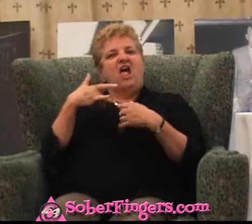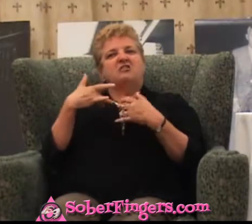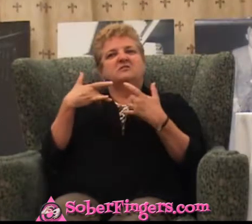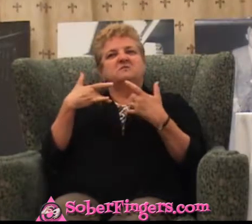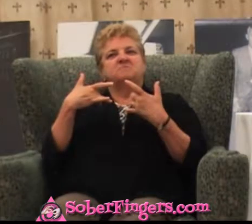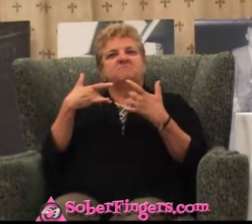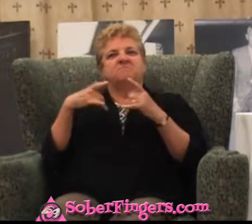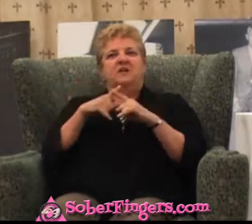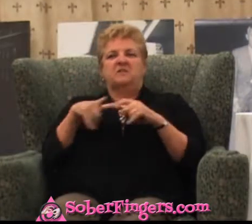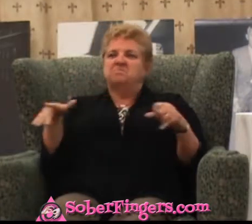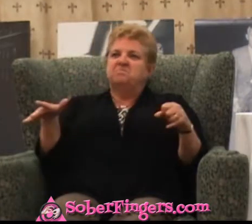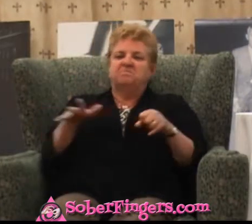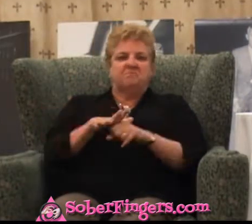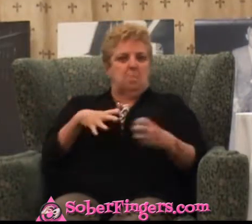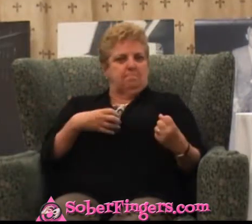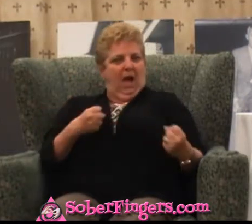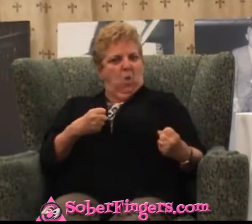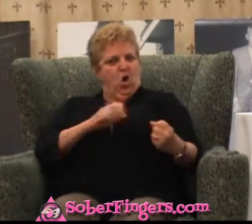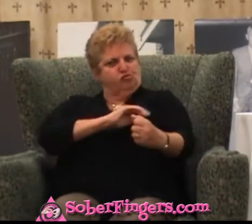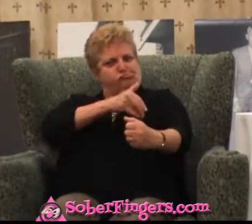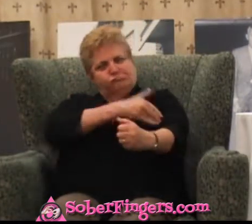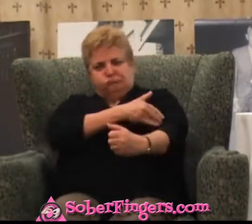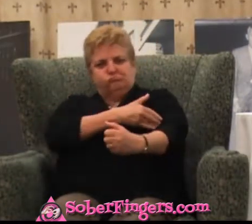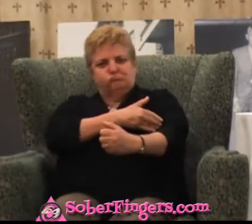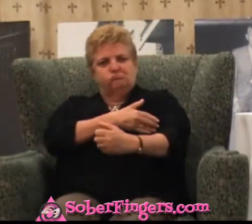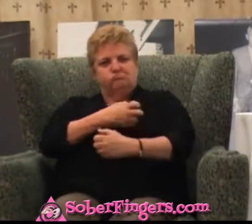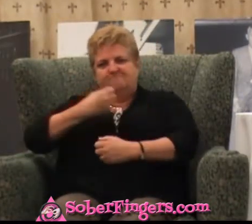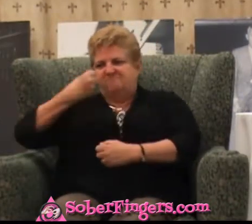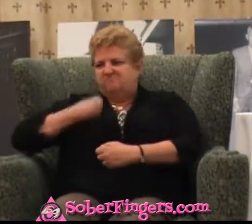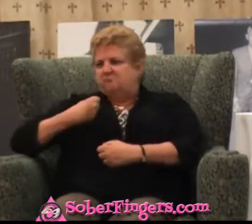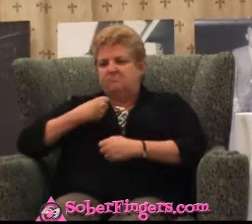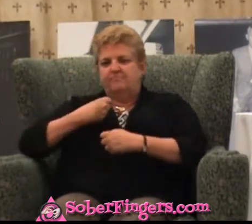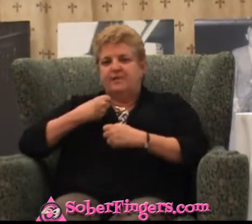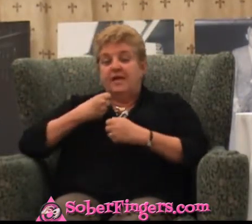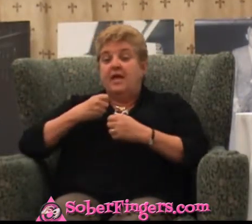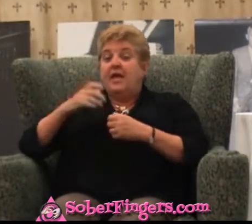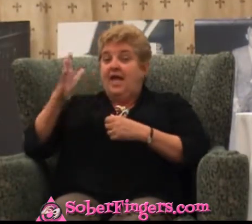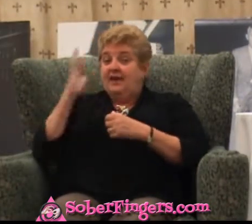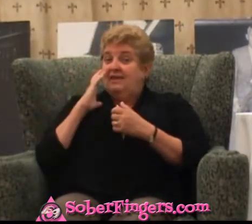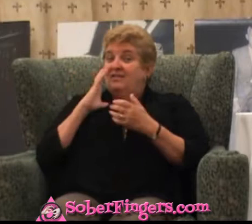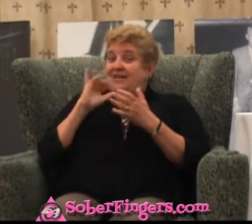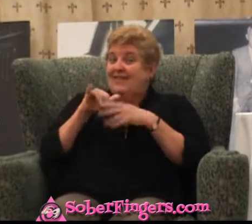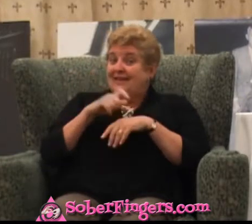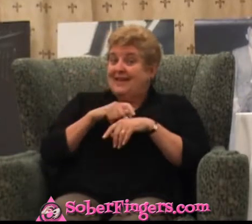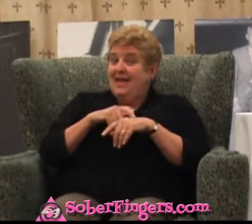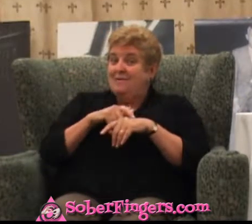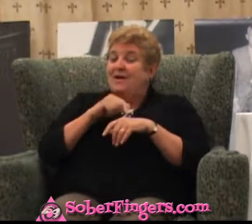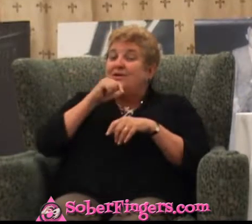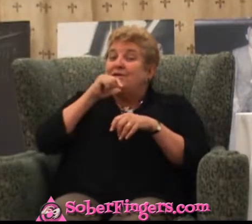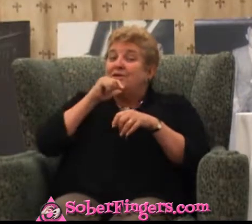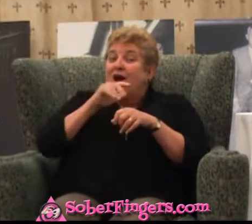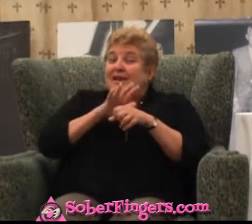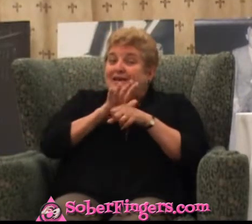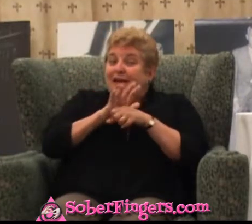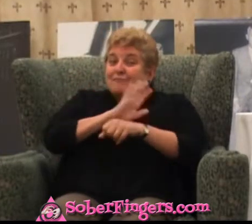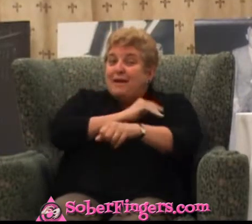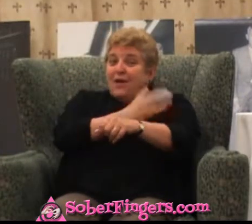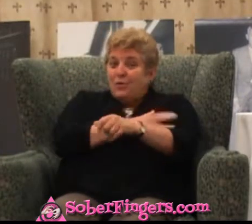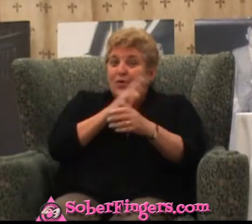powerful. And even back then, lack of power was my dilemma. And I was willing to go to any